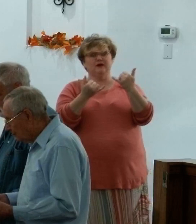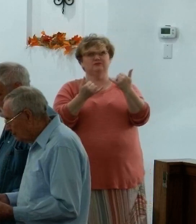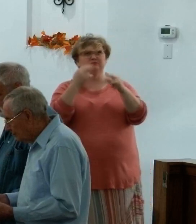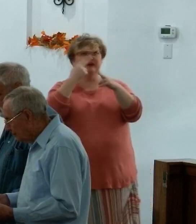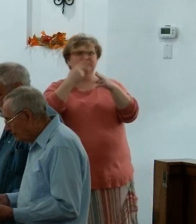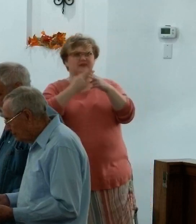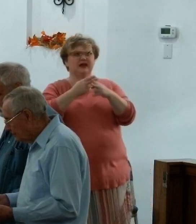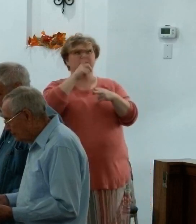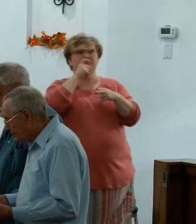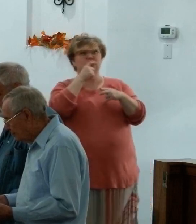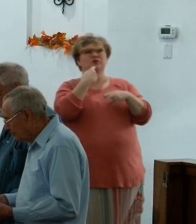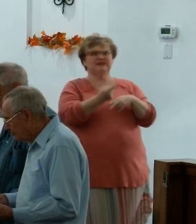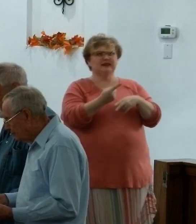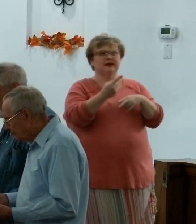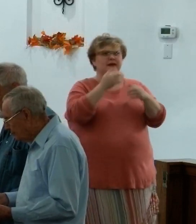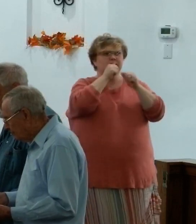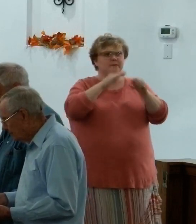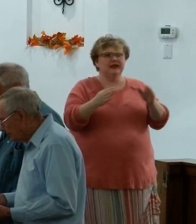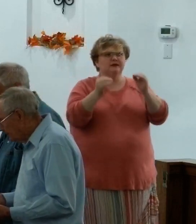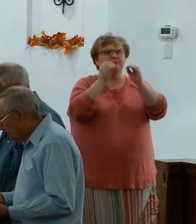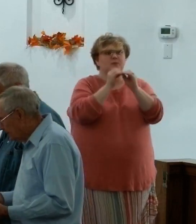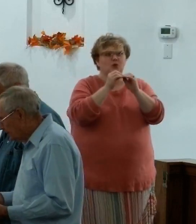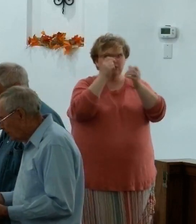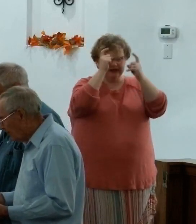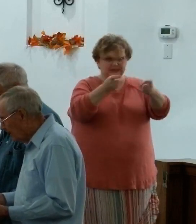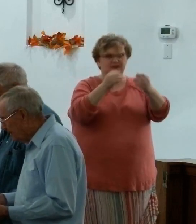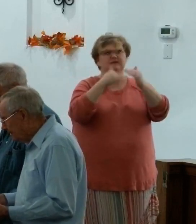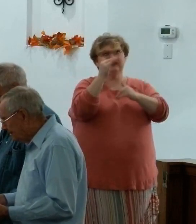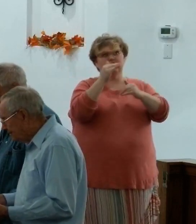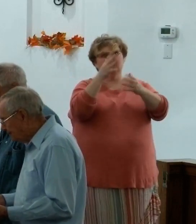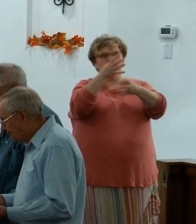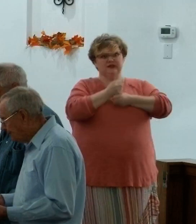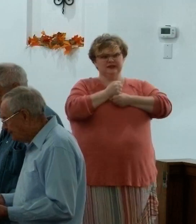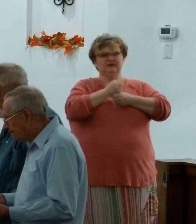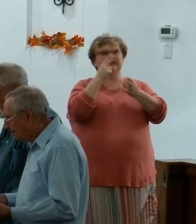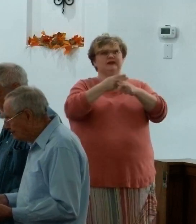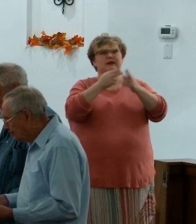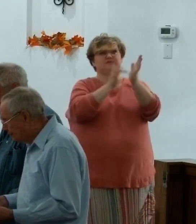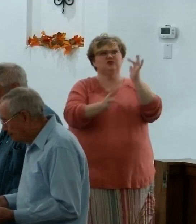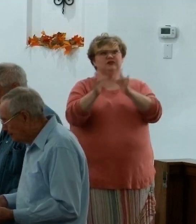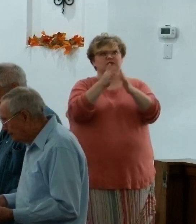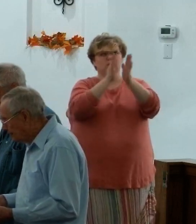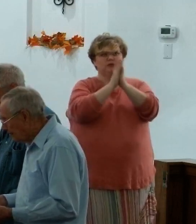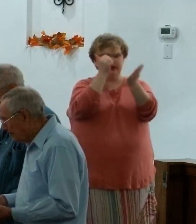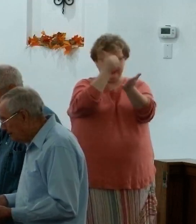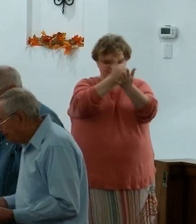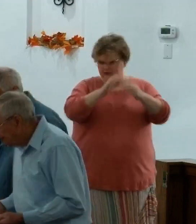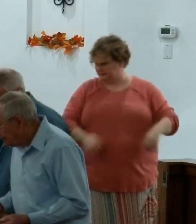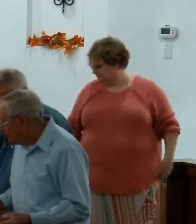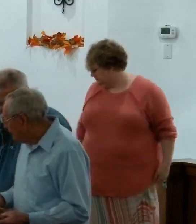said, "It is more blessed to give than to receive." In the name of Jesus we pray. Amen and amen.